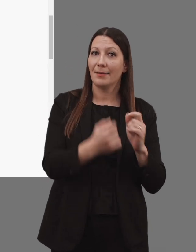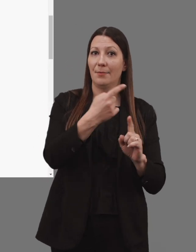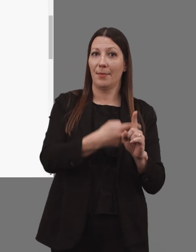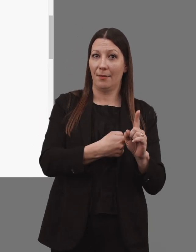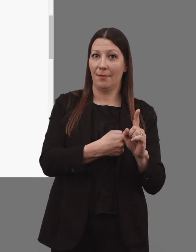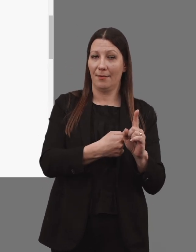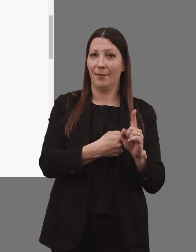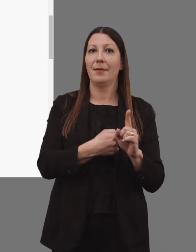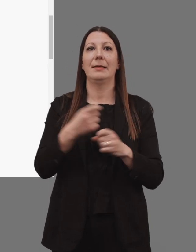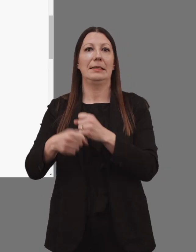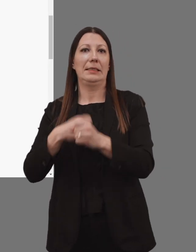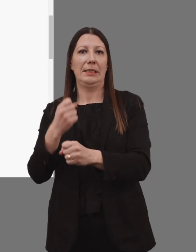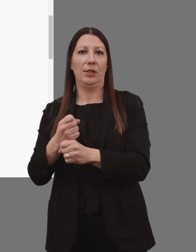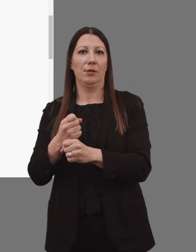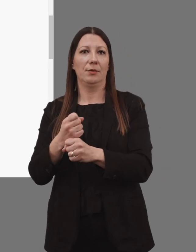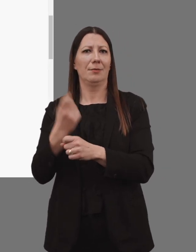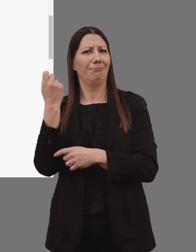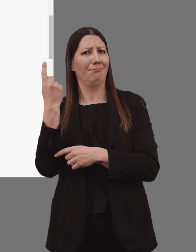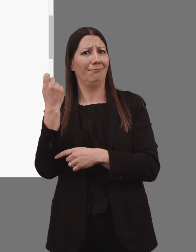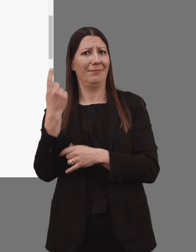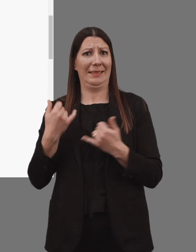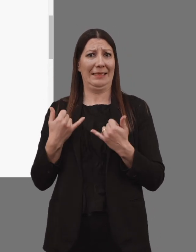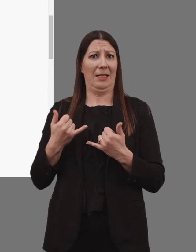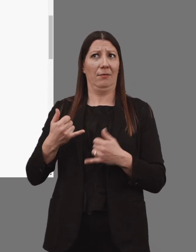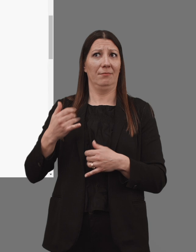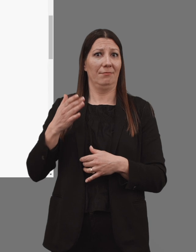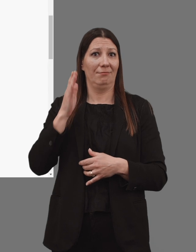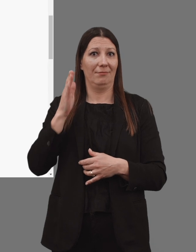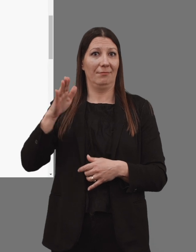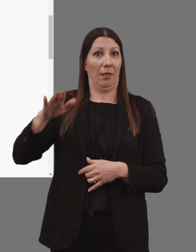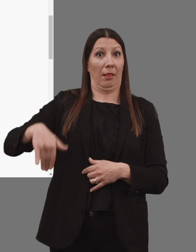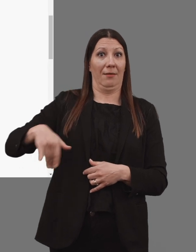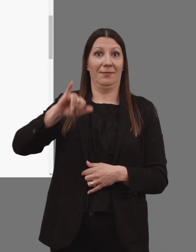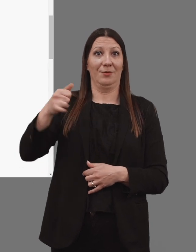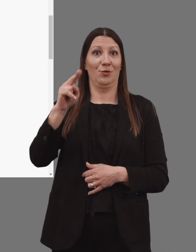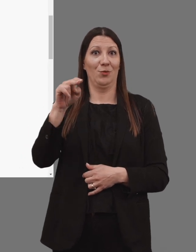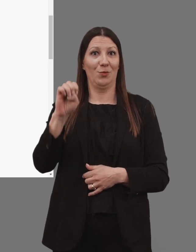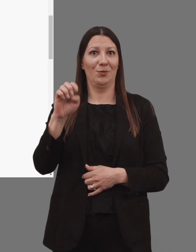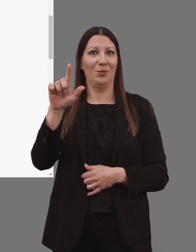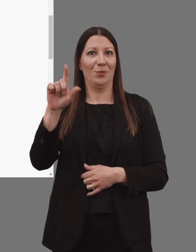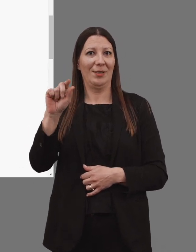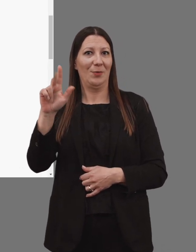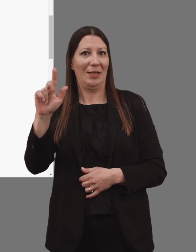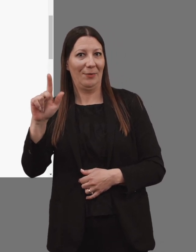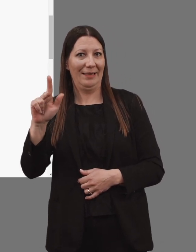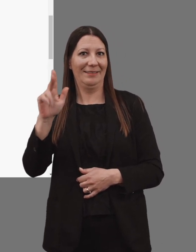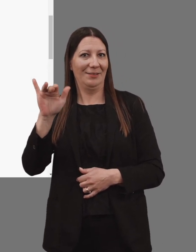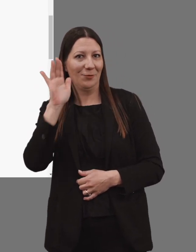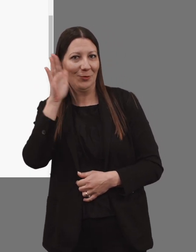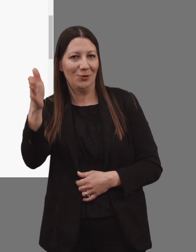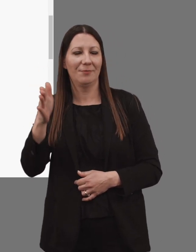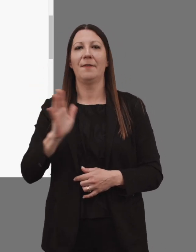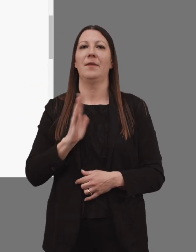So even though June 2023 has not come yet, that's okay. You'll put that in there,